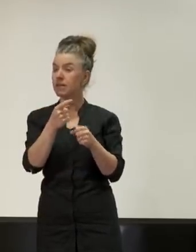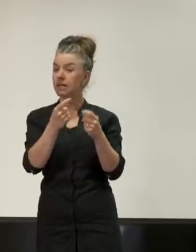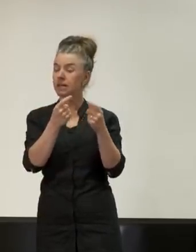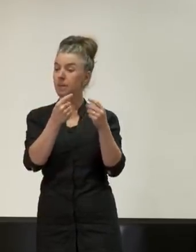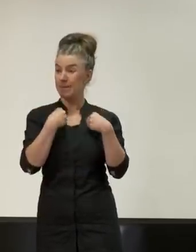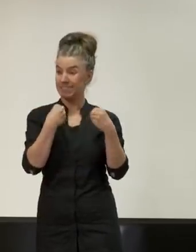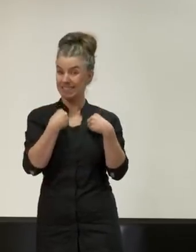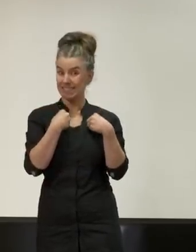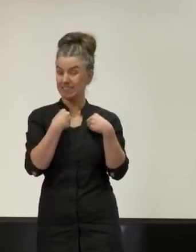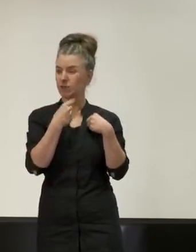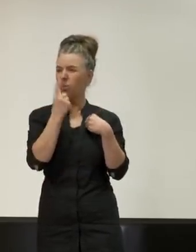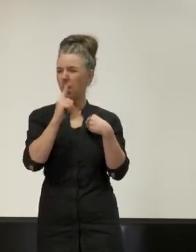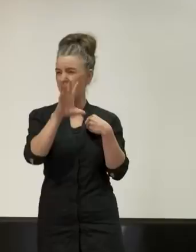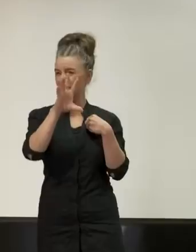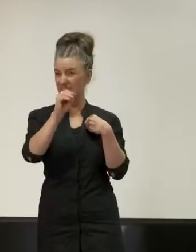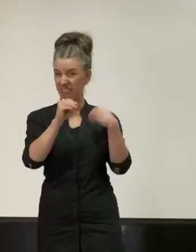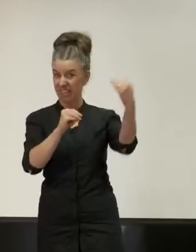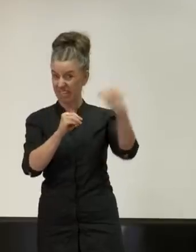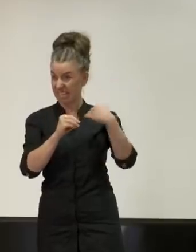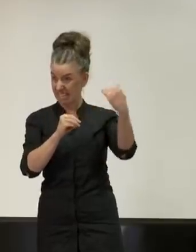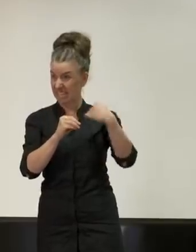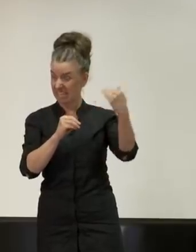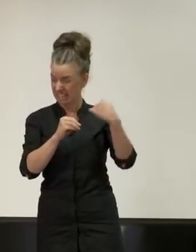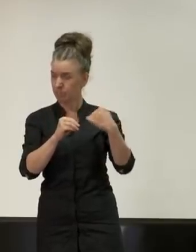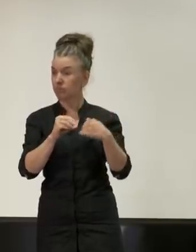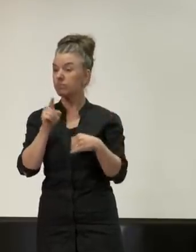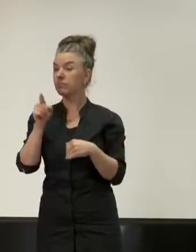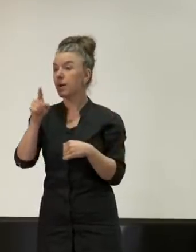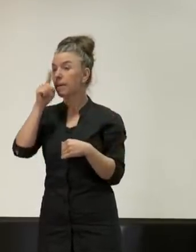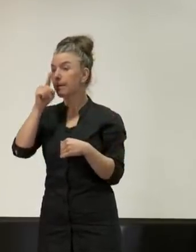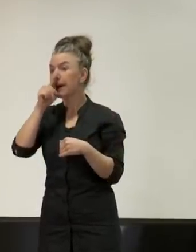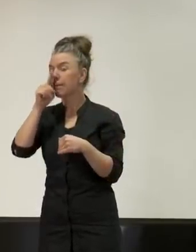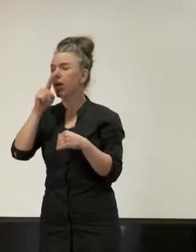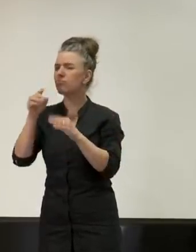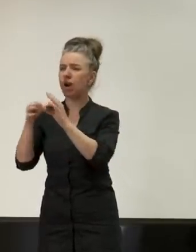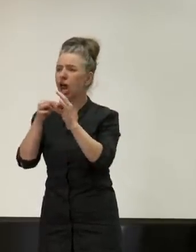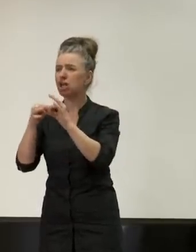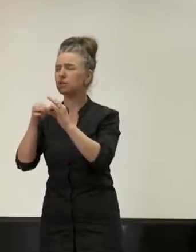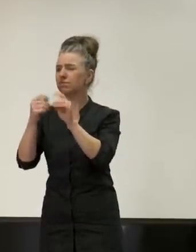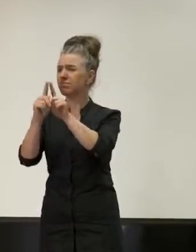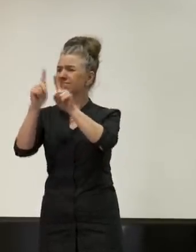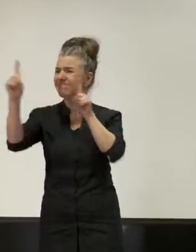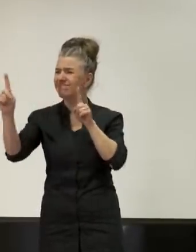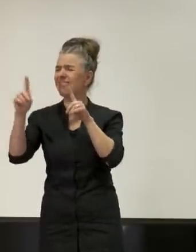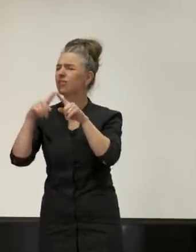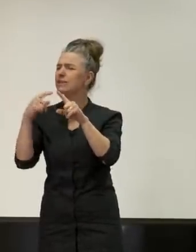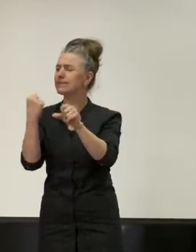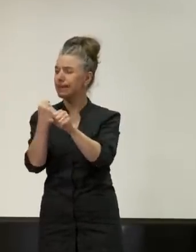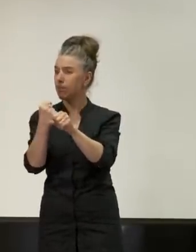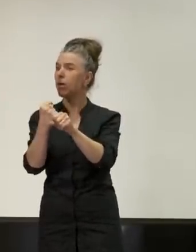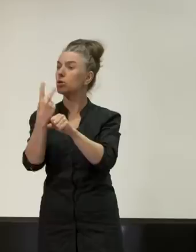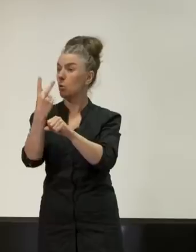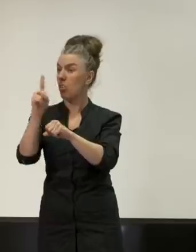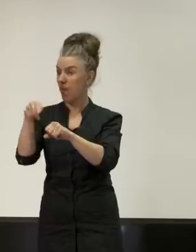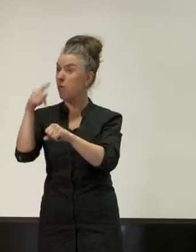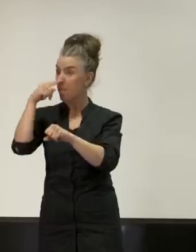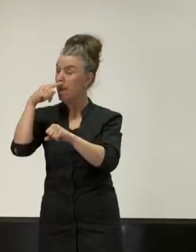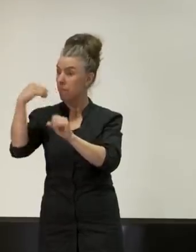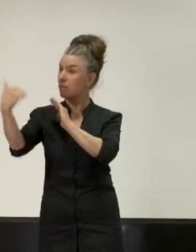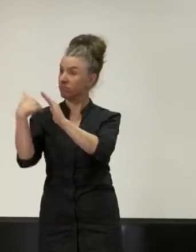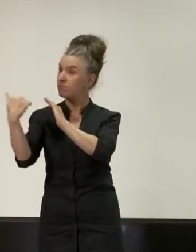exemption, roughly 2,000 under the humanitarian. So obviously our priority has